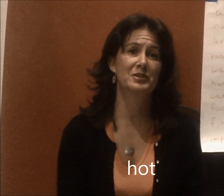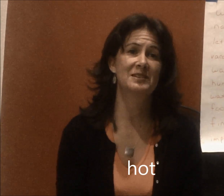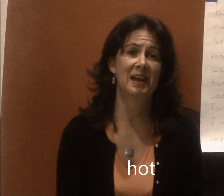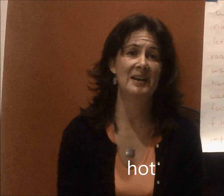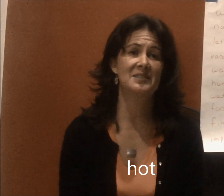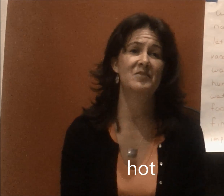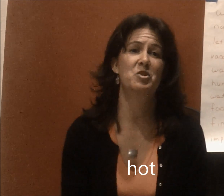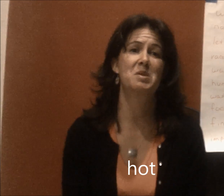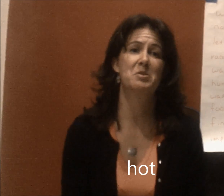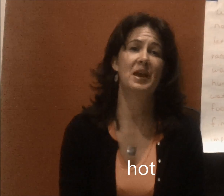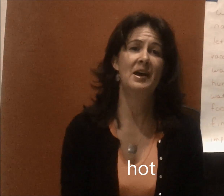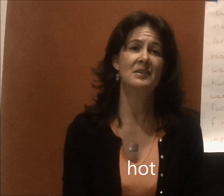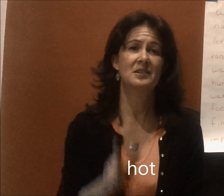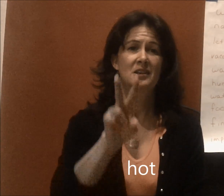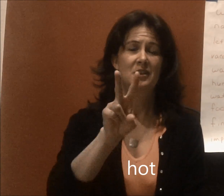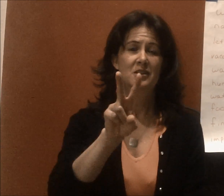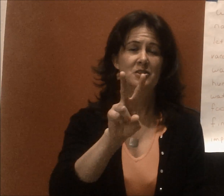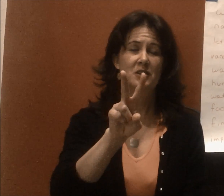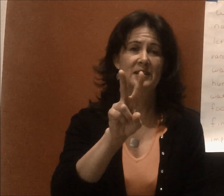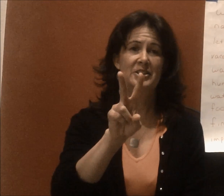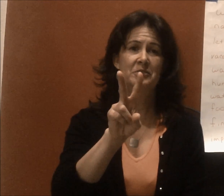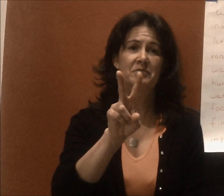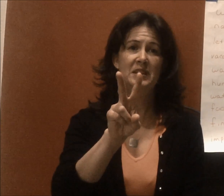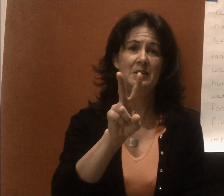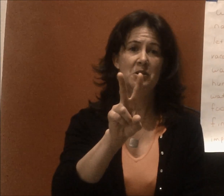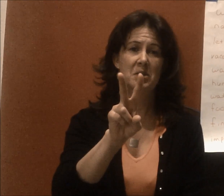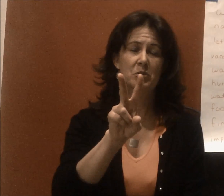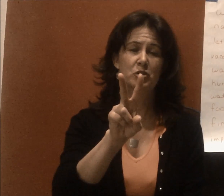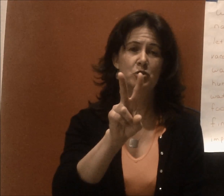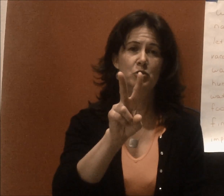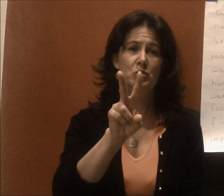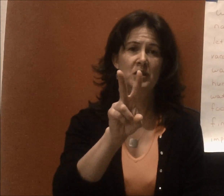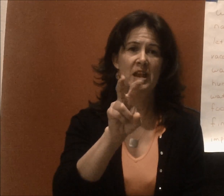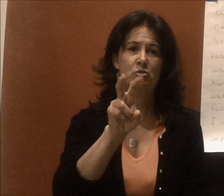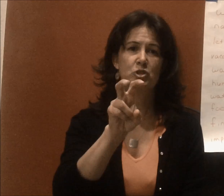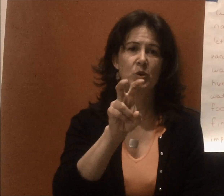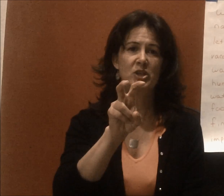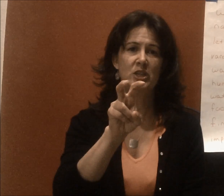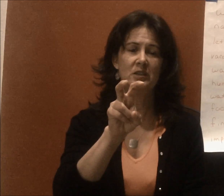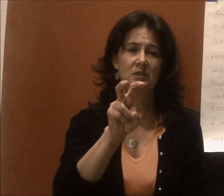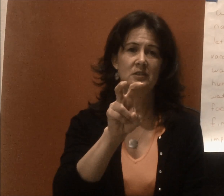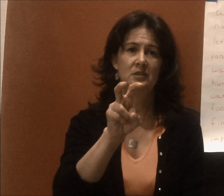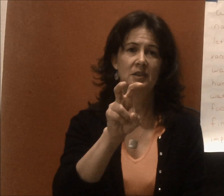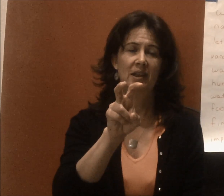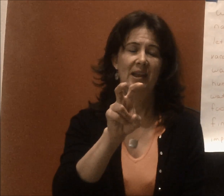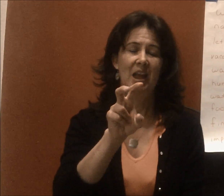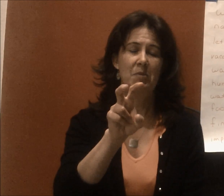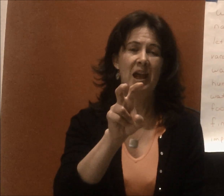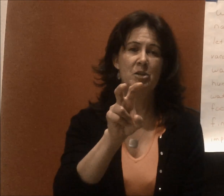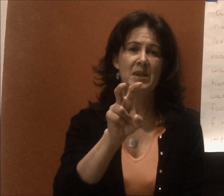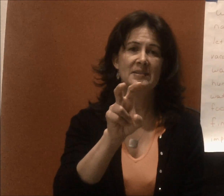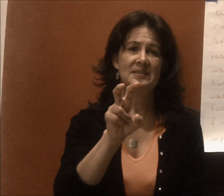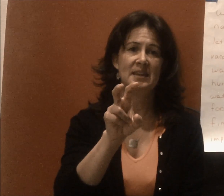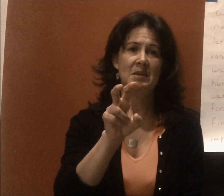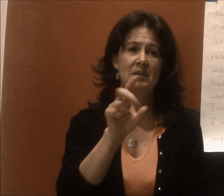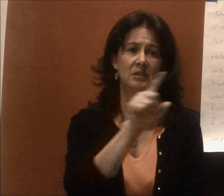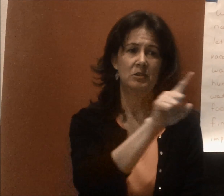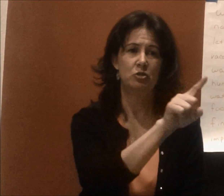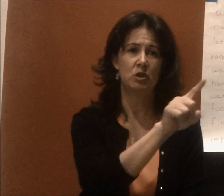in class. If you remember that, you're going to get your V or a number 2 and you scrunch it. Remember how you make a Z? You draw